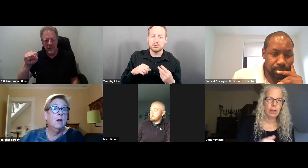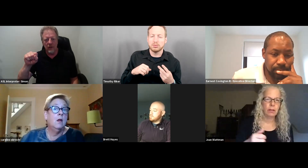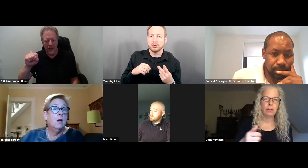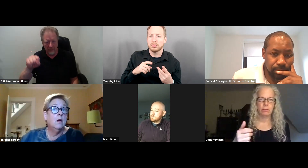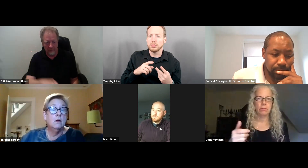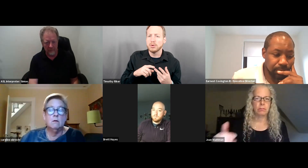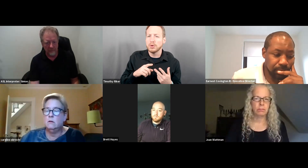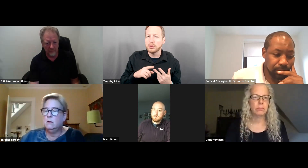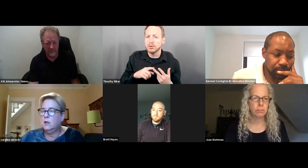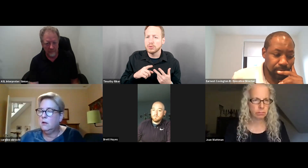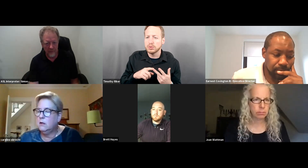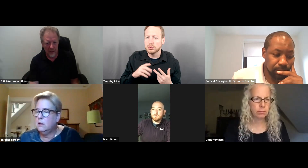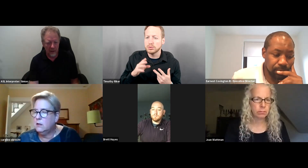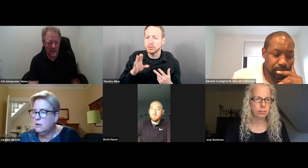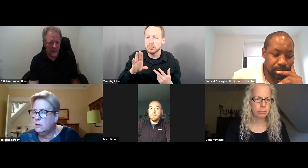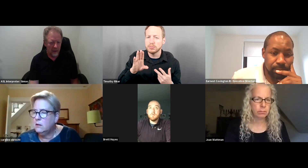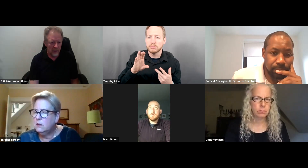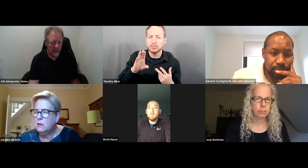Yes? Okay.